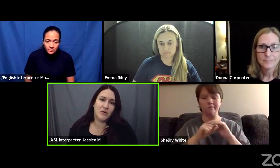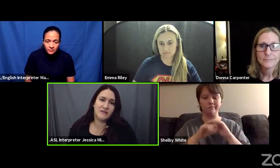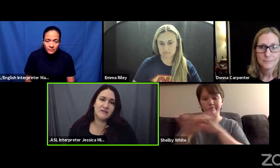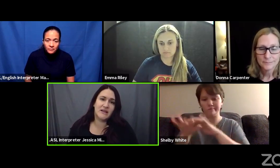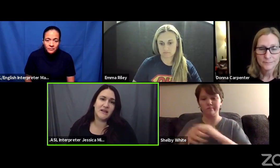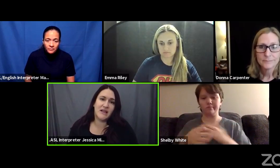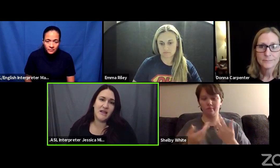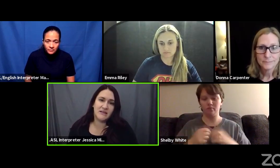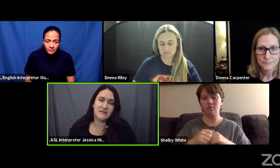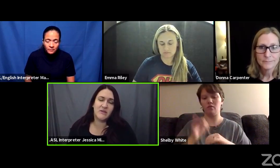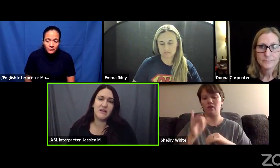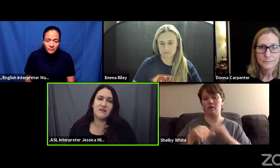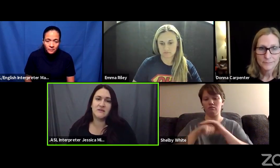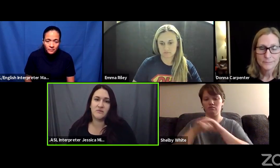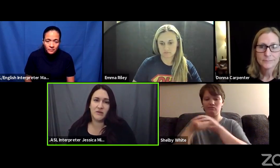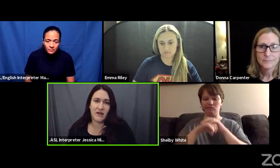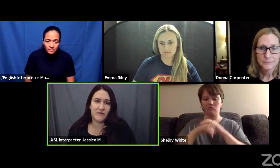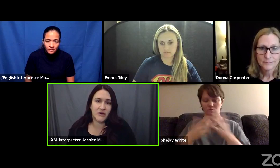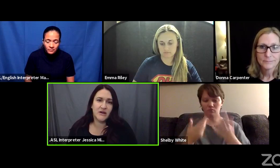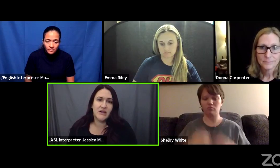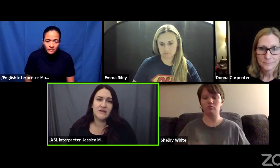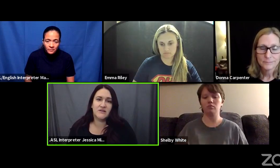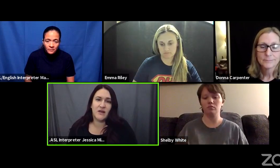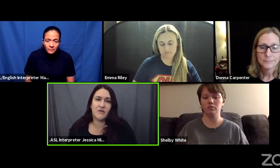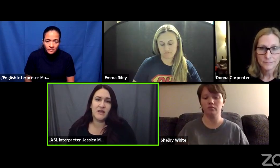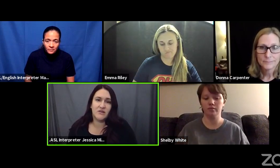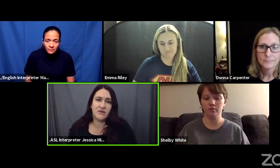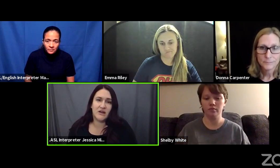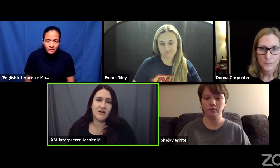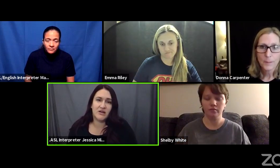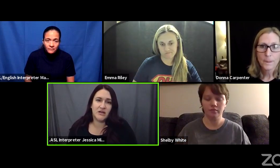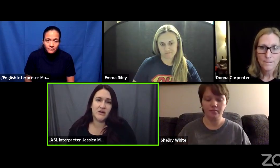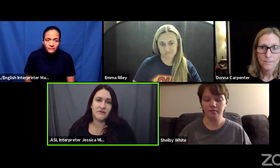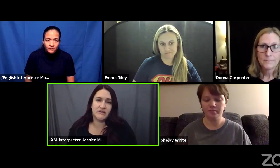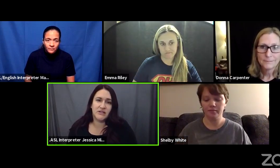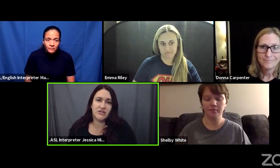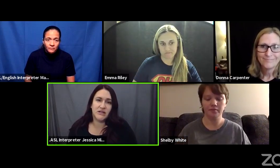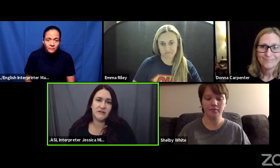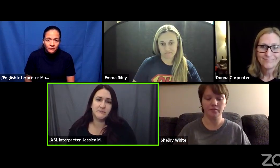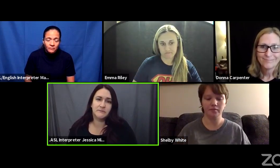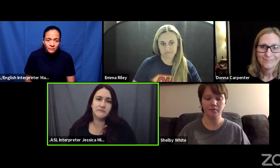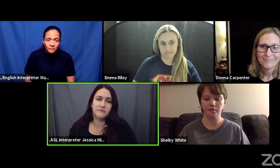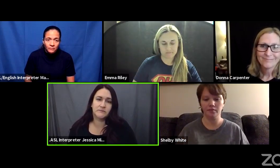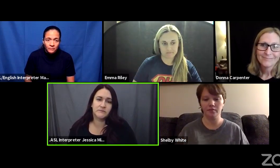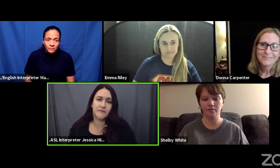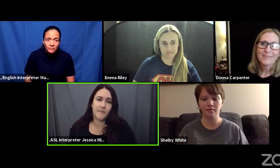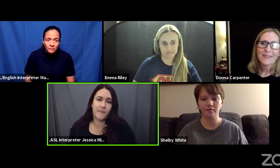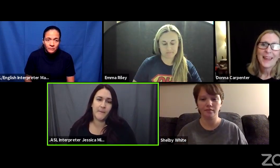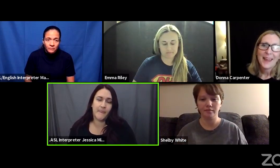really important, saying like, hey, it's me, it's whatever. So that way you can carry on a conversation.